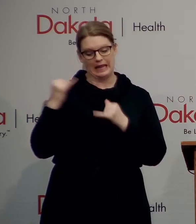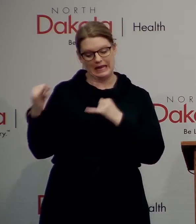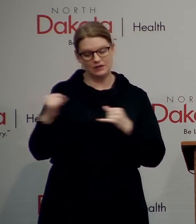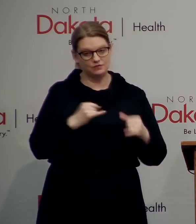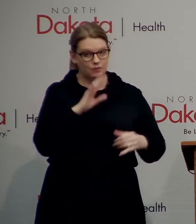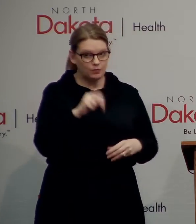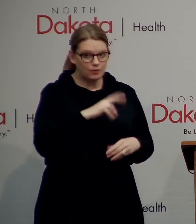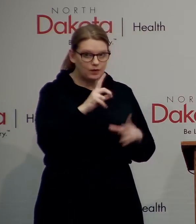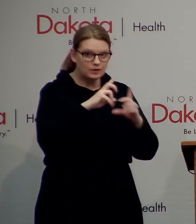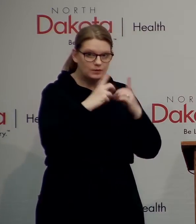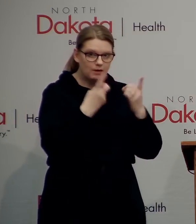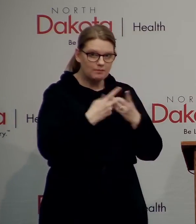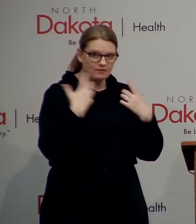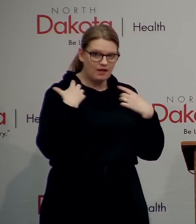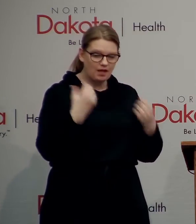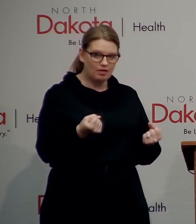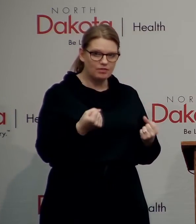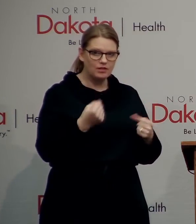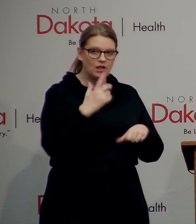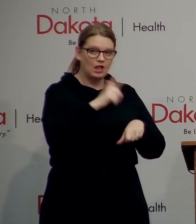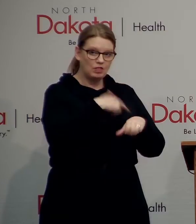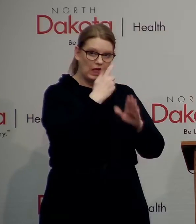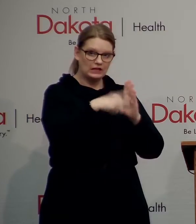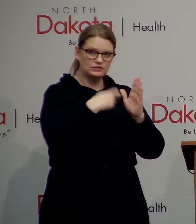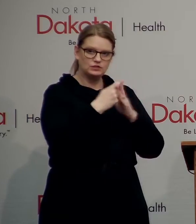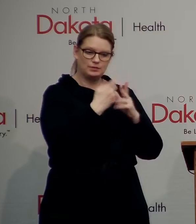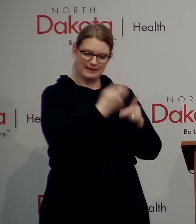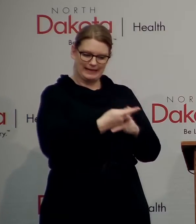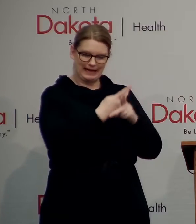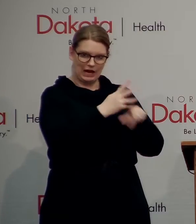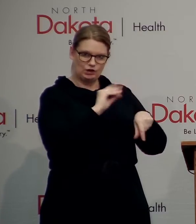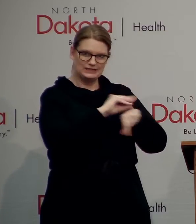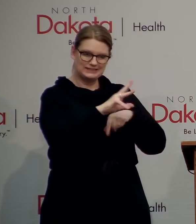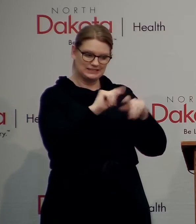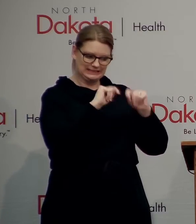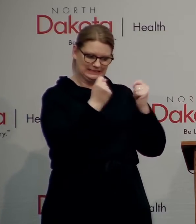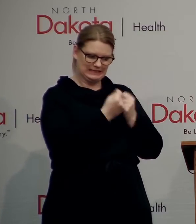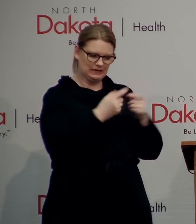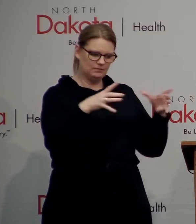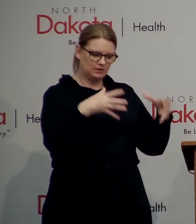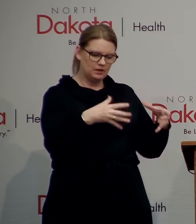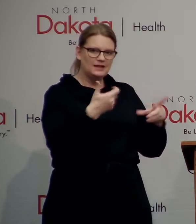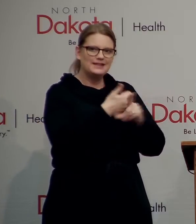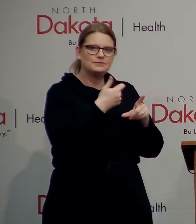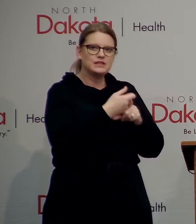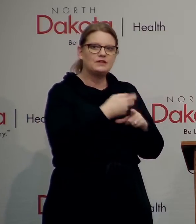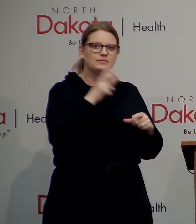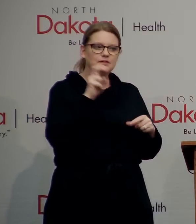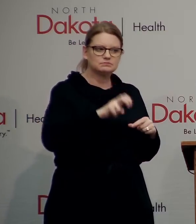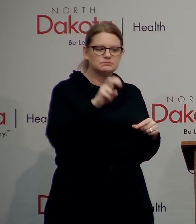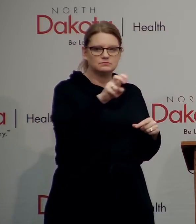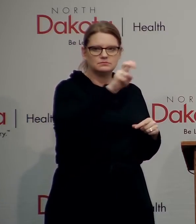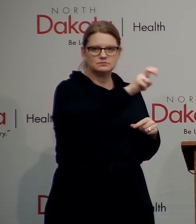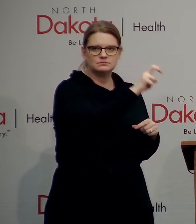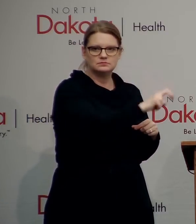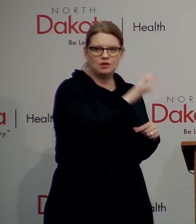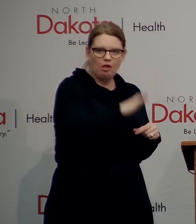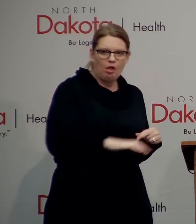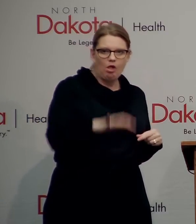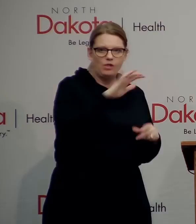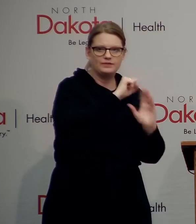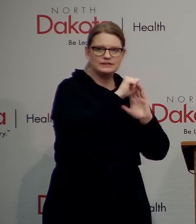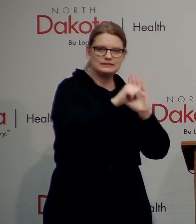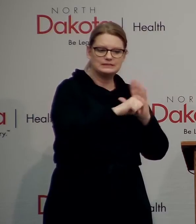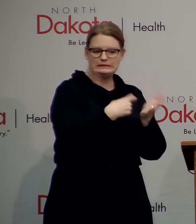Department of Health long-term care consulting team has been traveling around the state, consulting with our long-term